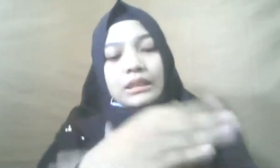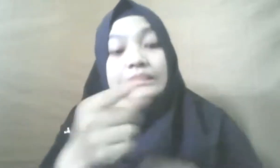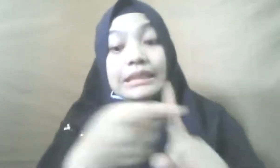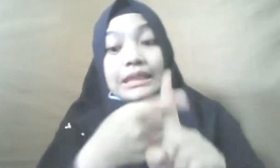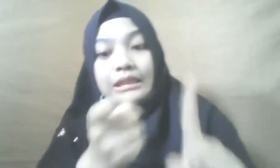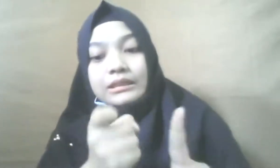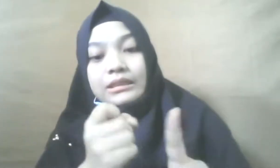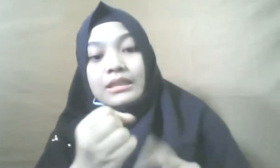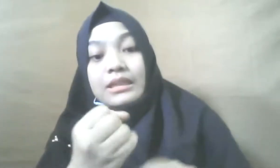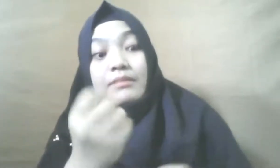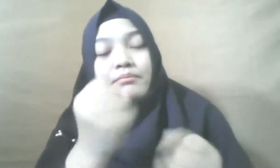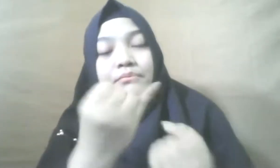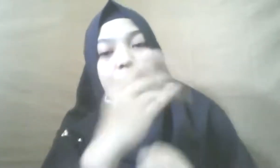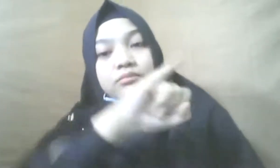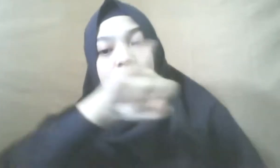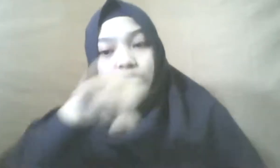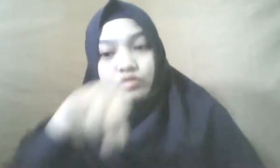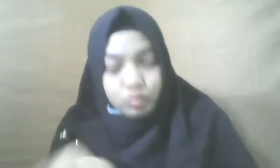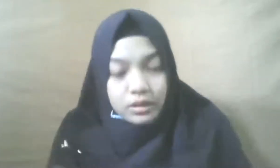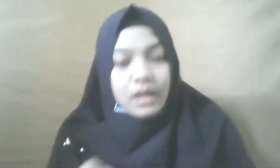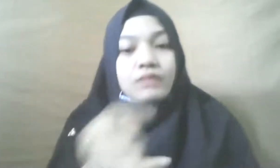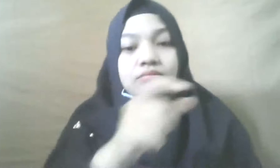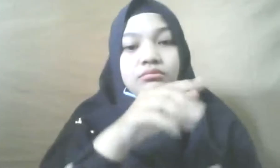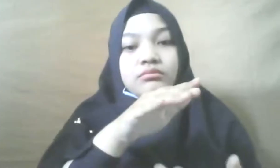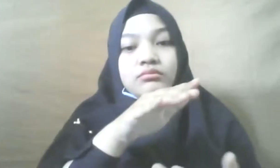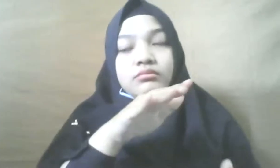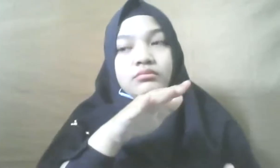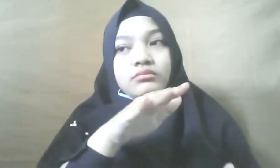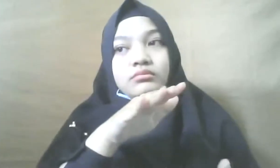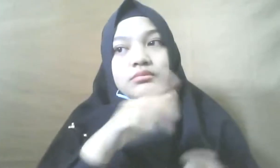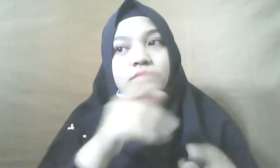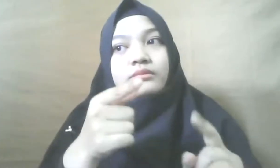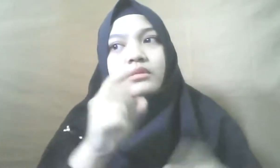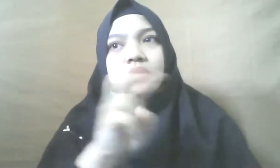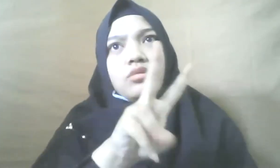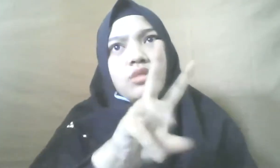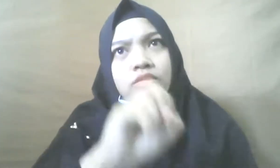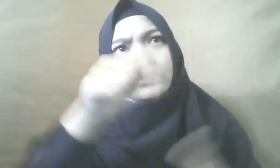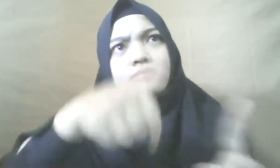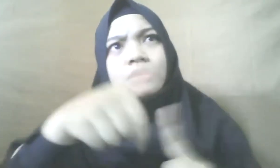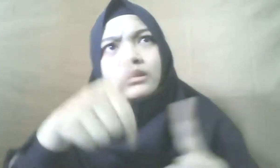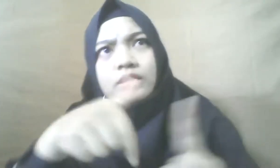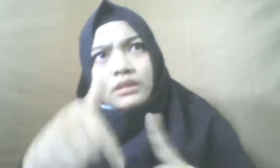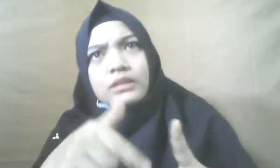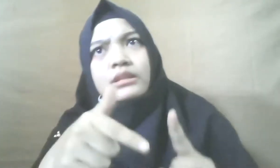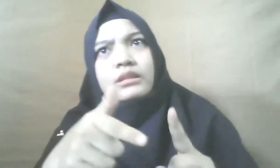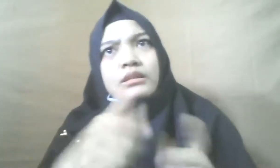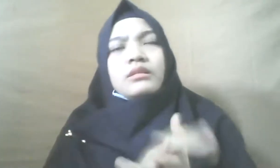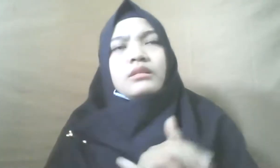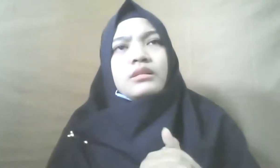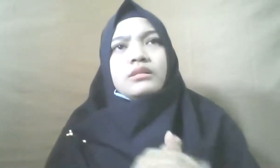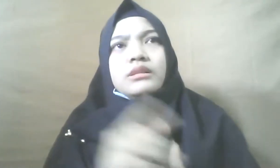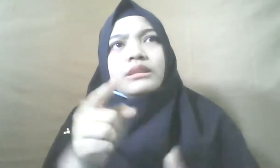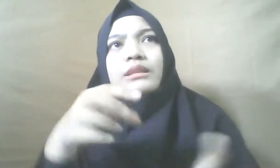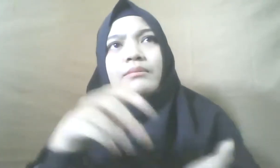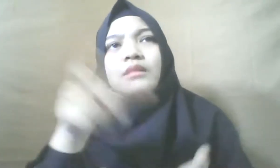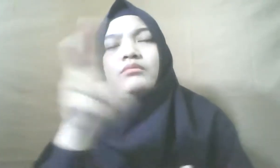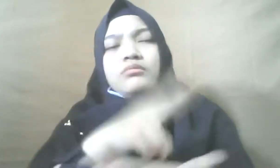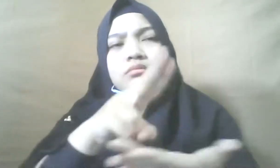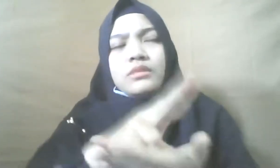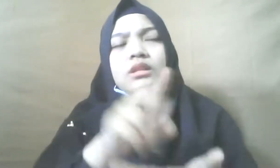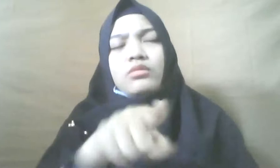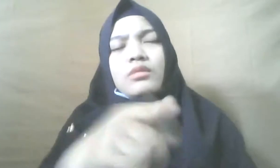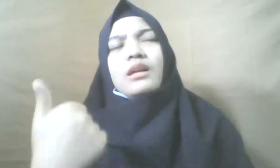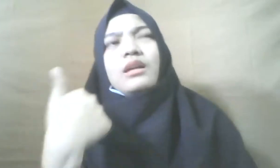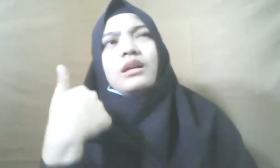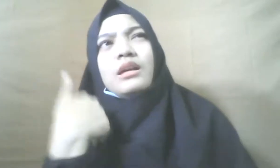5 million of students currently in 2017 enrolled at universities across Indonesia, there are